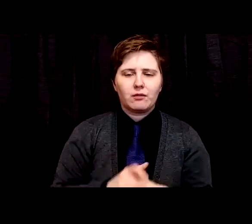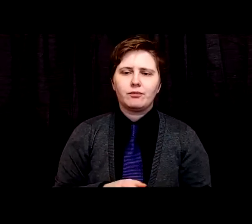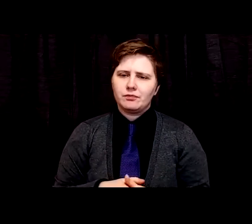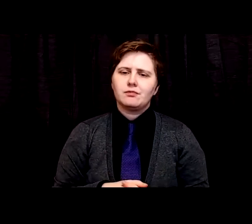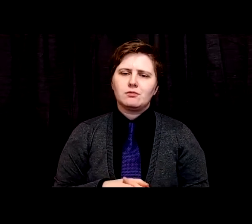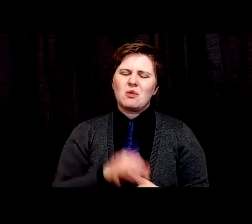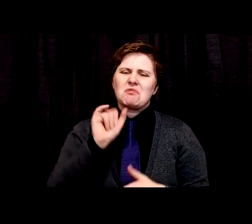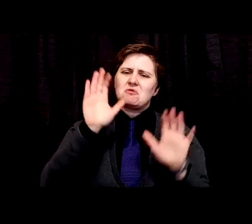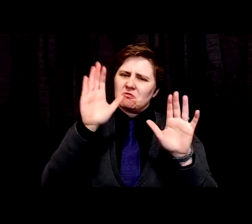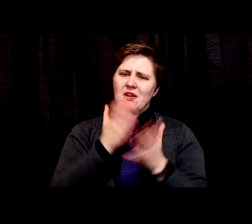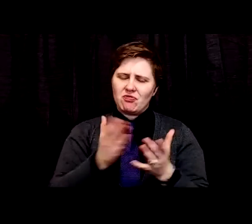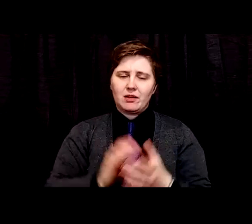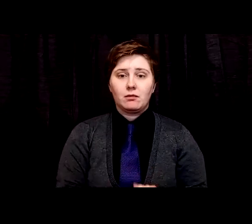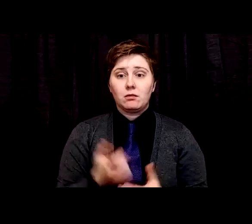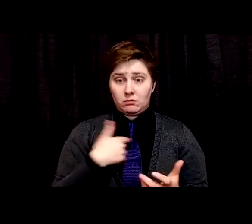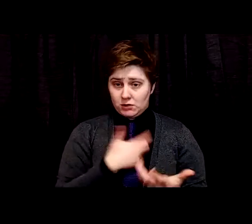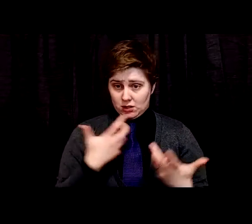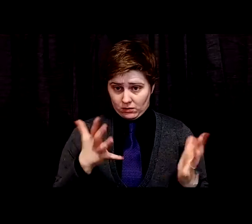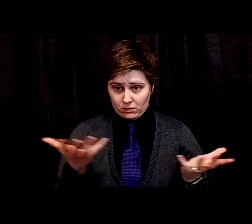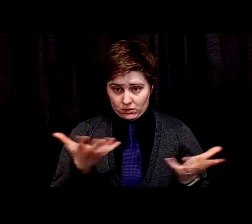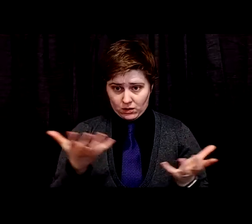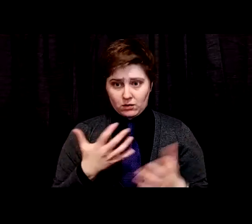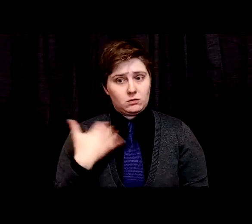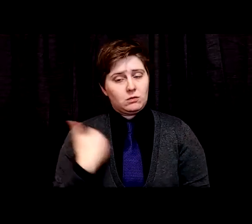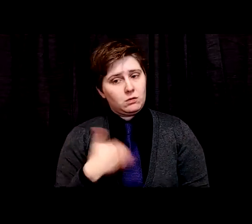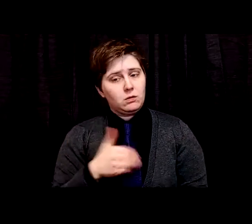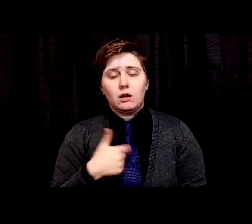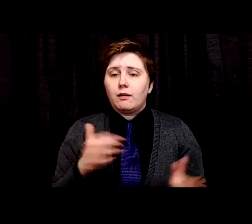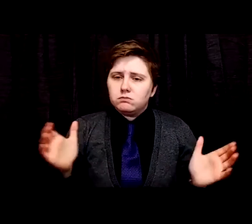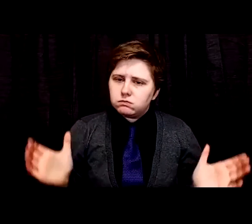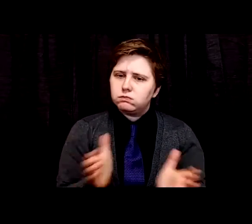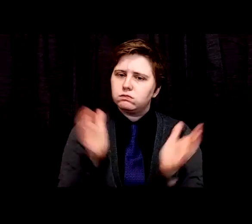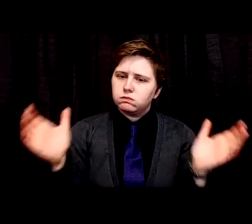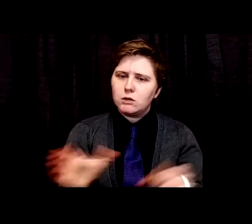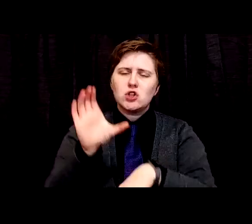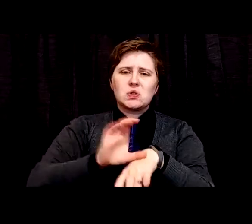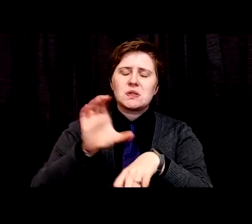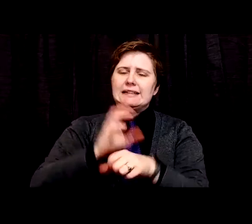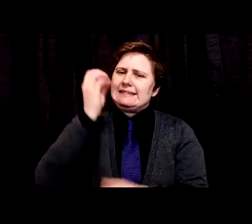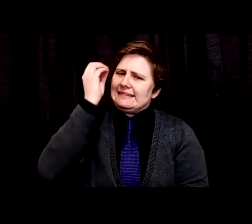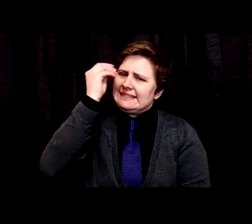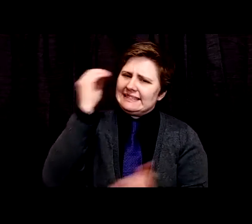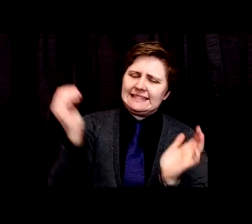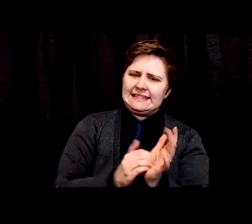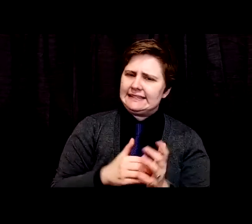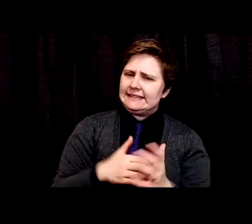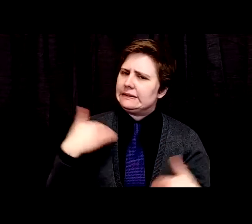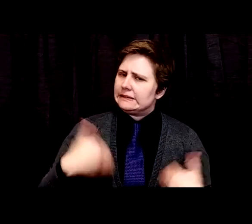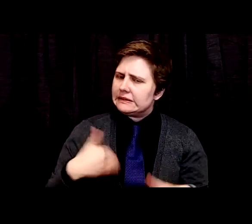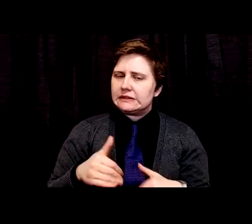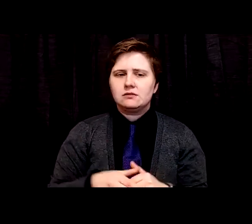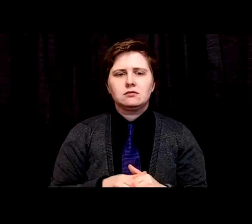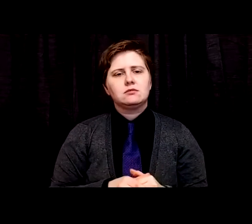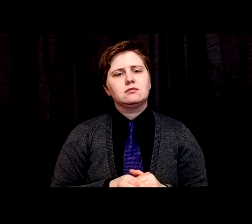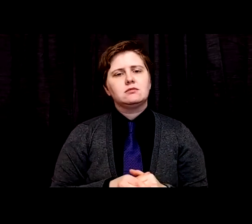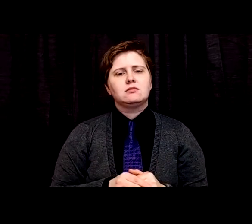great thing to do. What we don't want to do, again, I urge churches to rethink this. If they are looking to actually